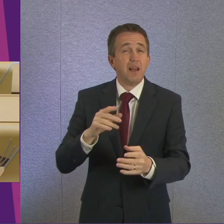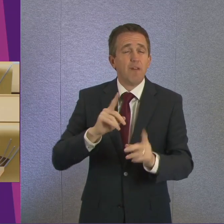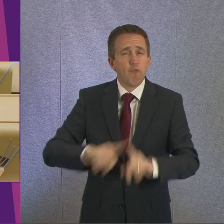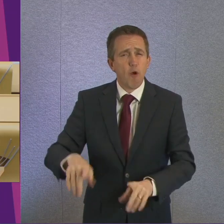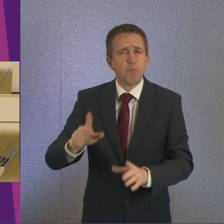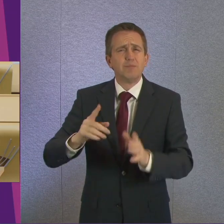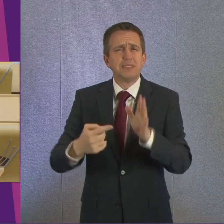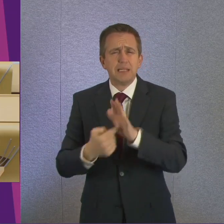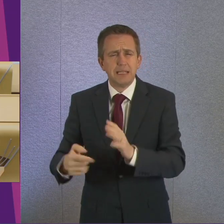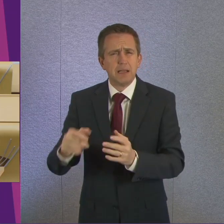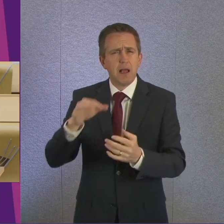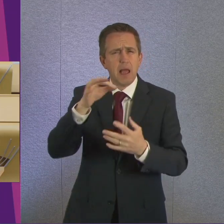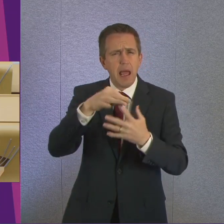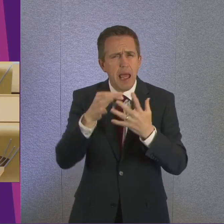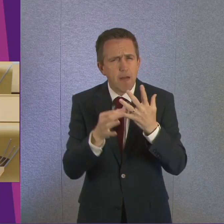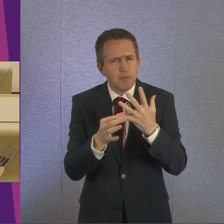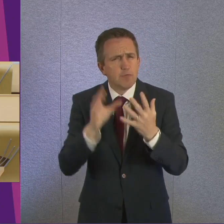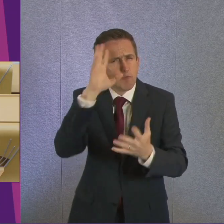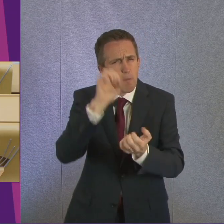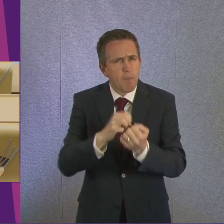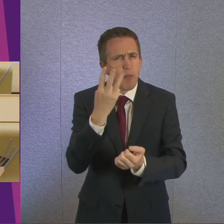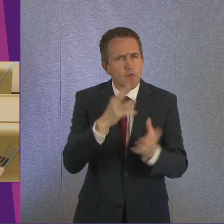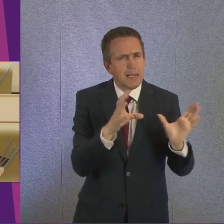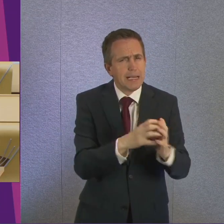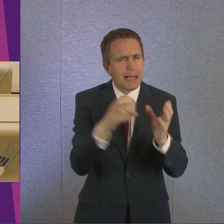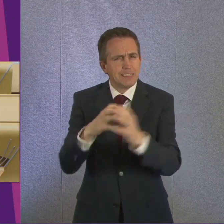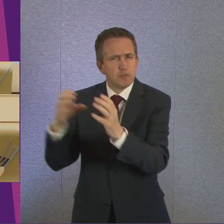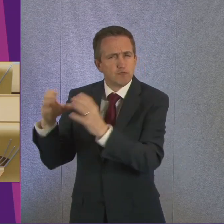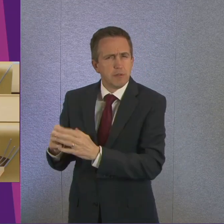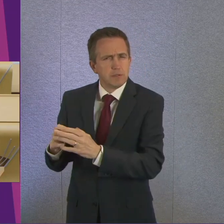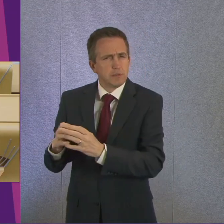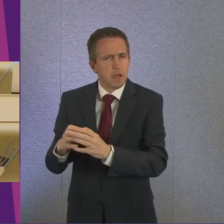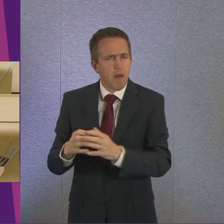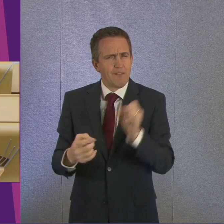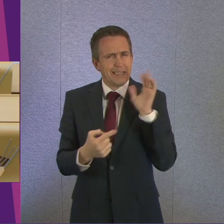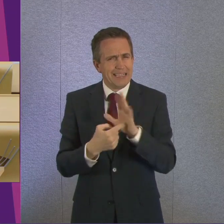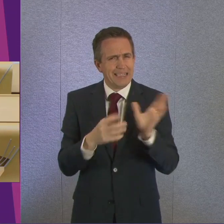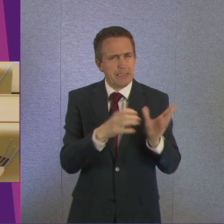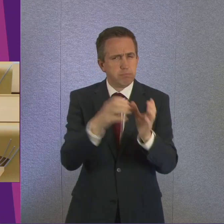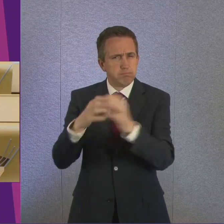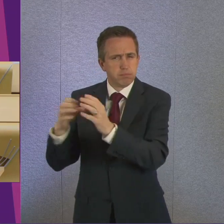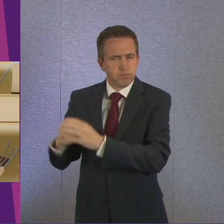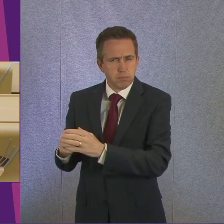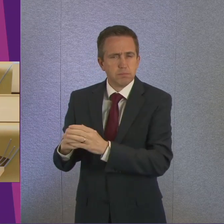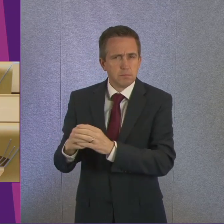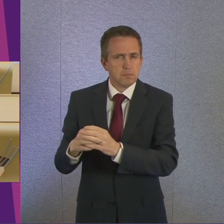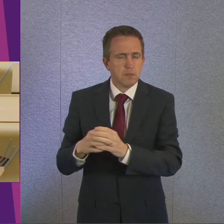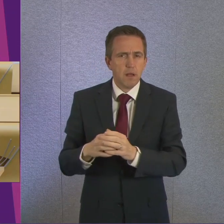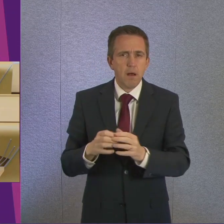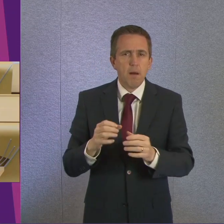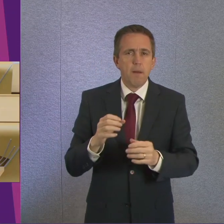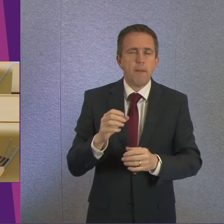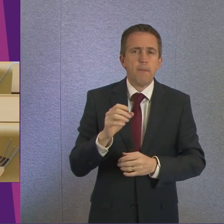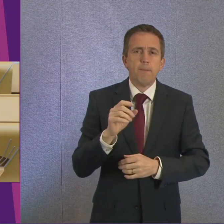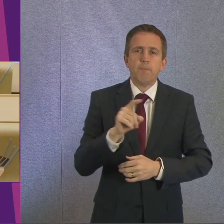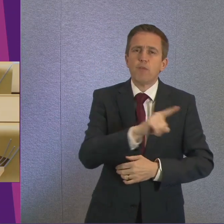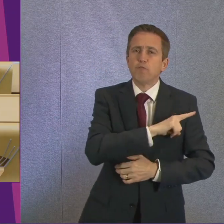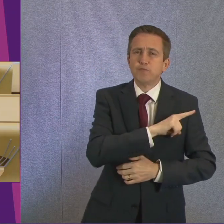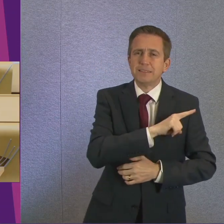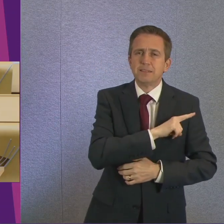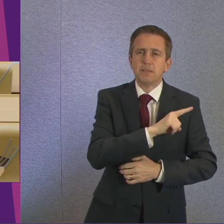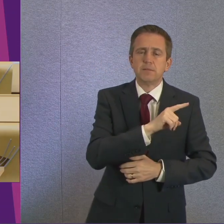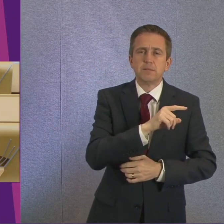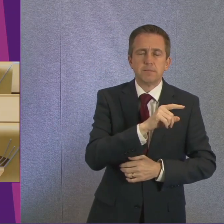recall the 3 categories of key workers that we published, to other workers in key areas. But the point of the